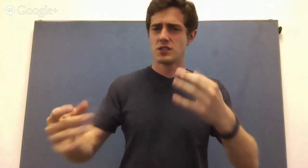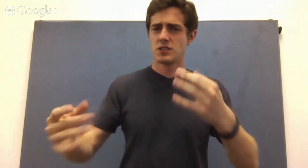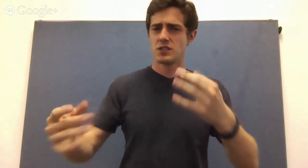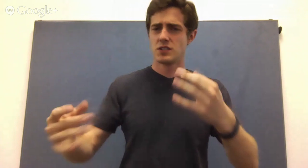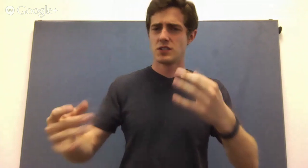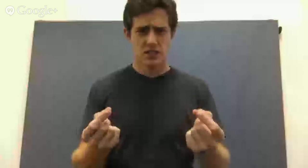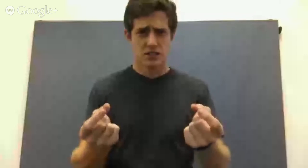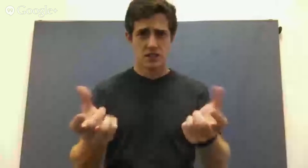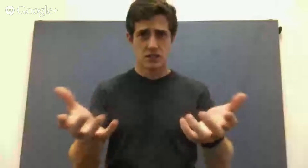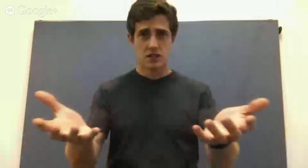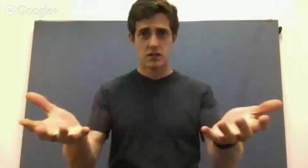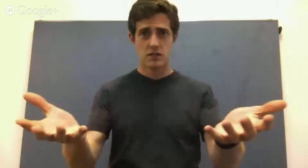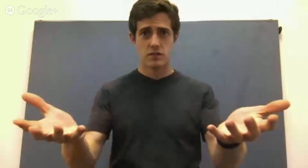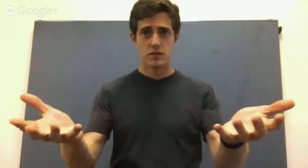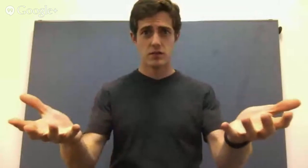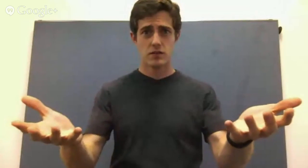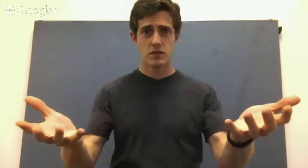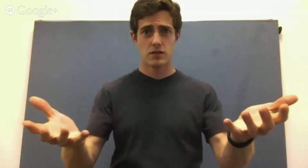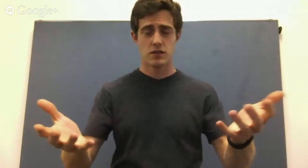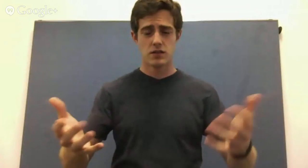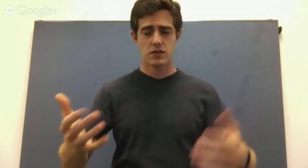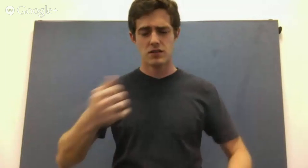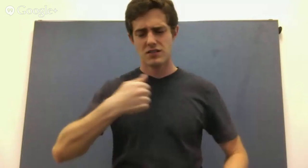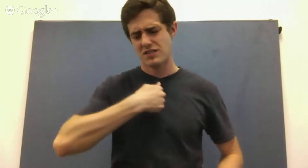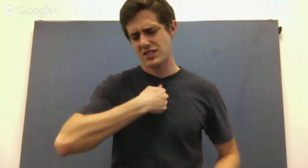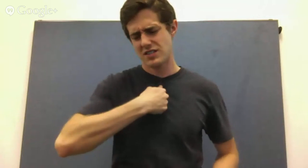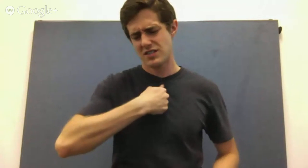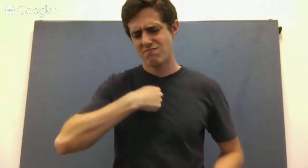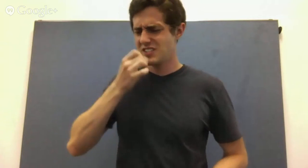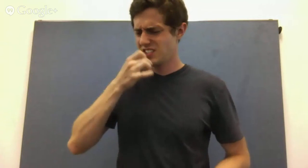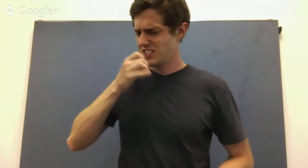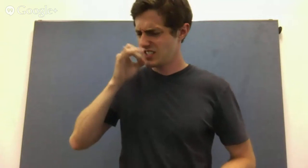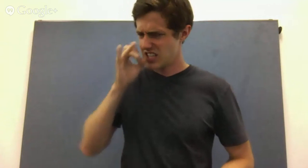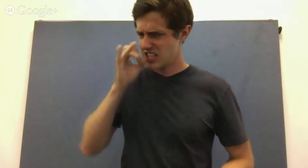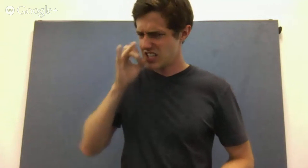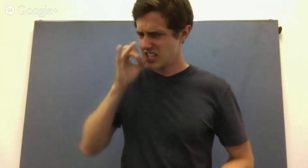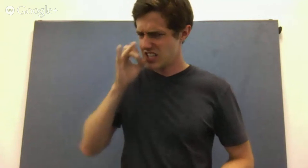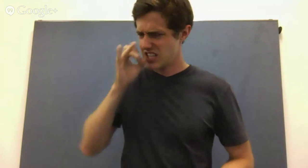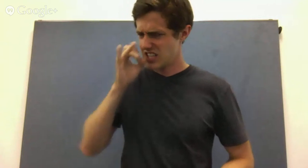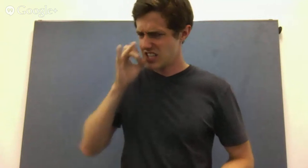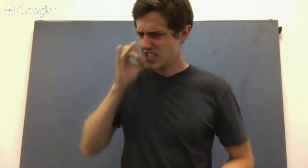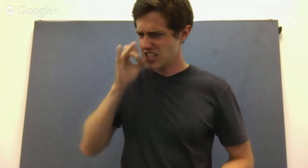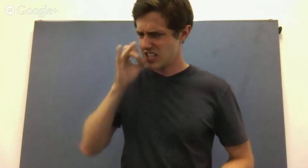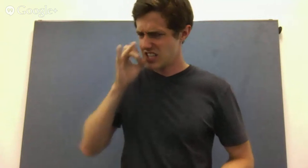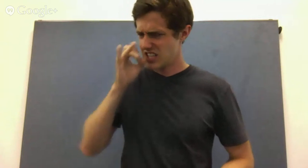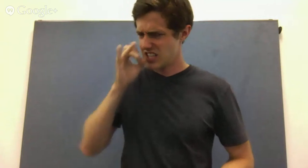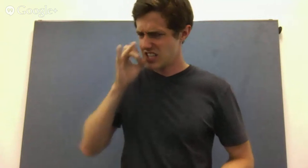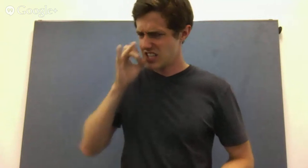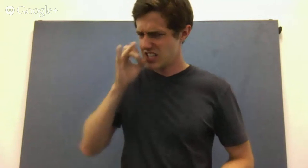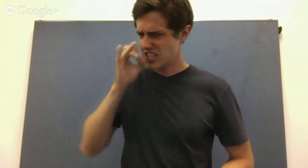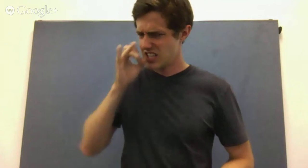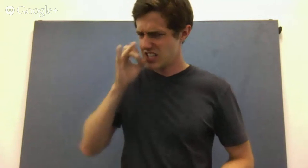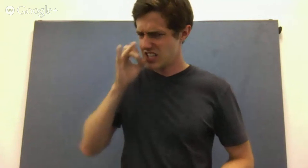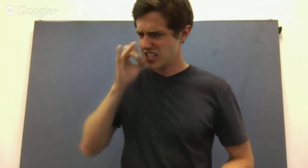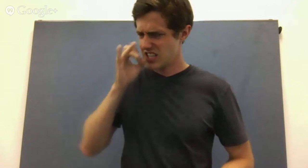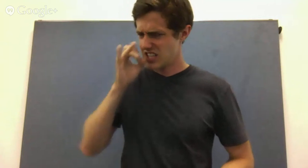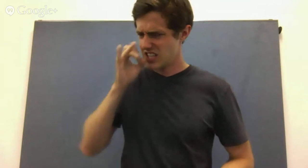my life? I hate myself. Show me the way of